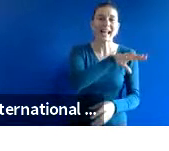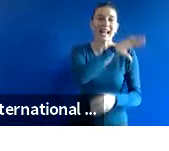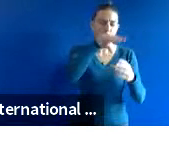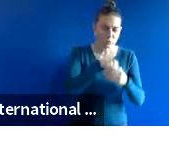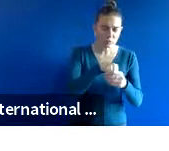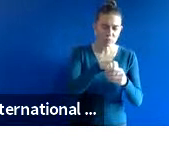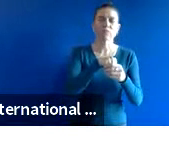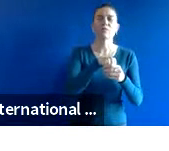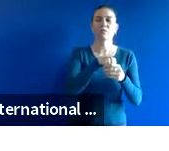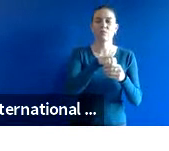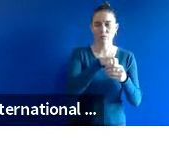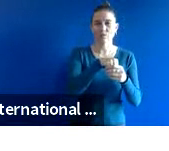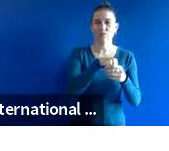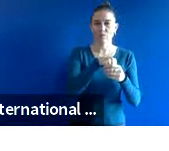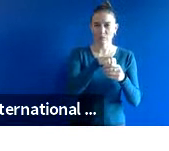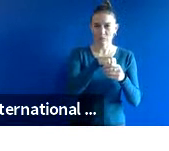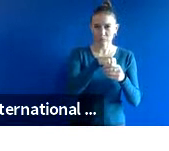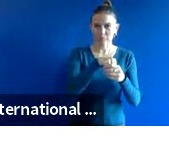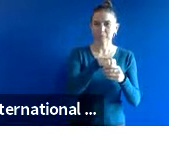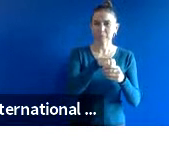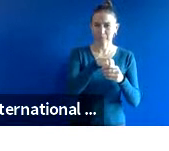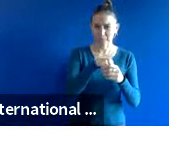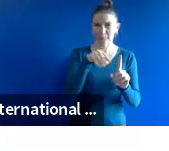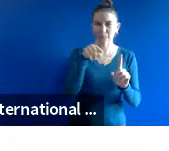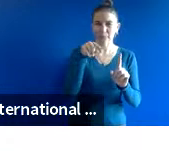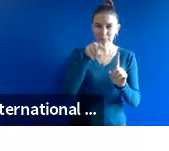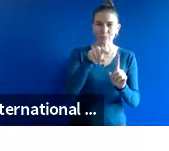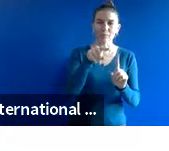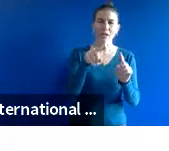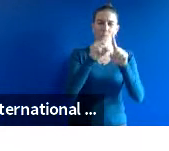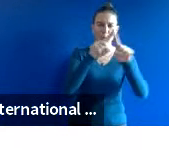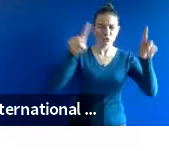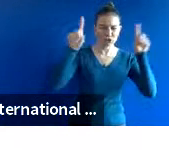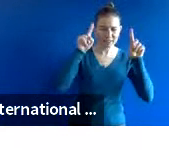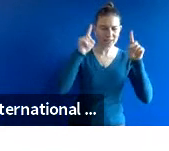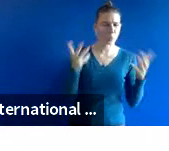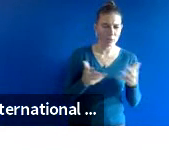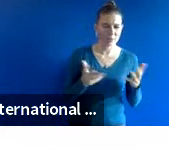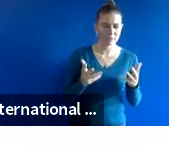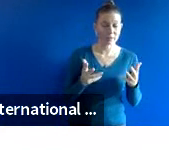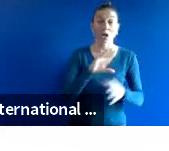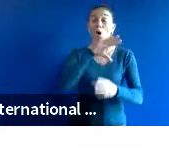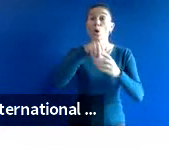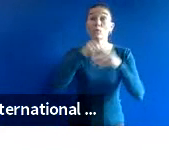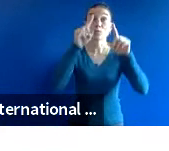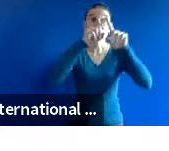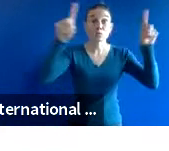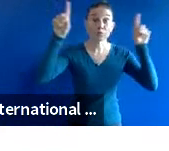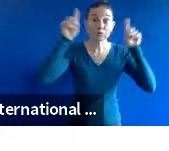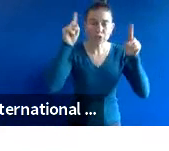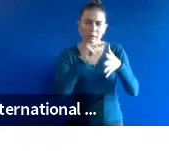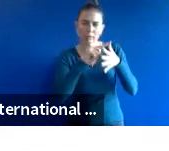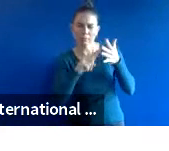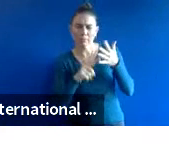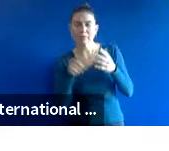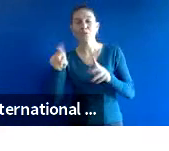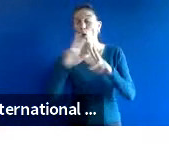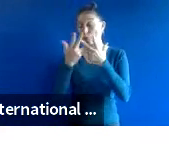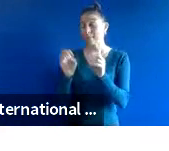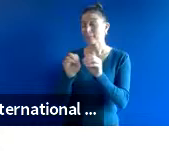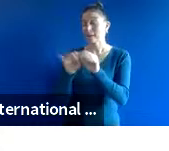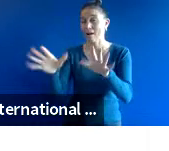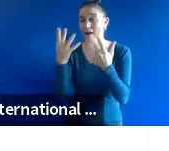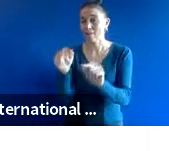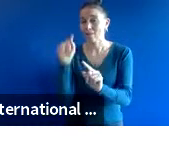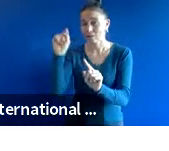international classes will be one of the topics of inclusive universities. So on the website, our colleague